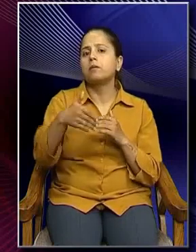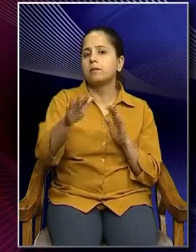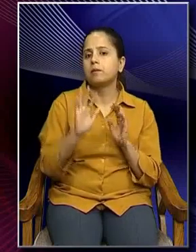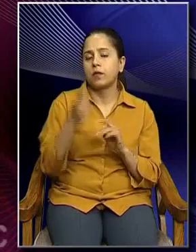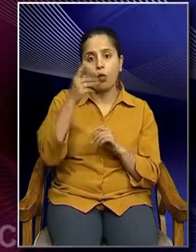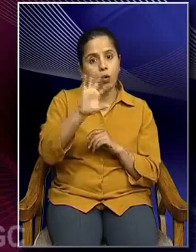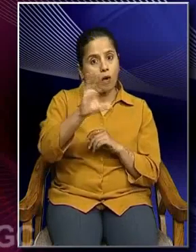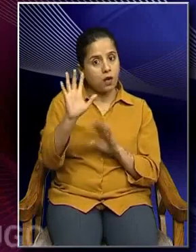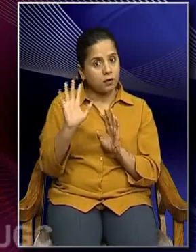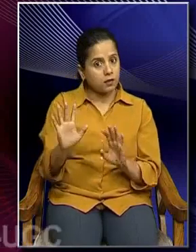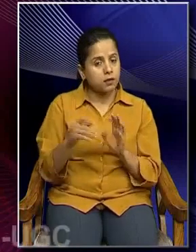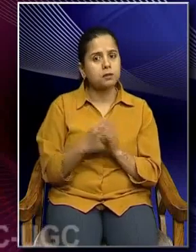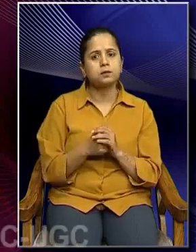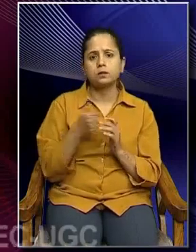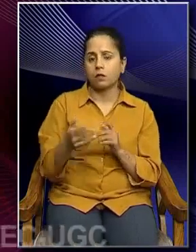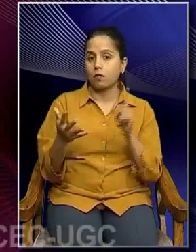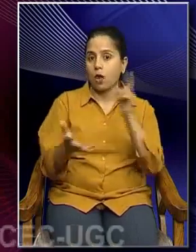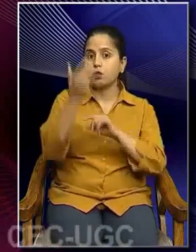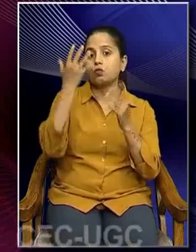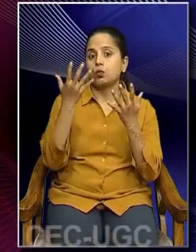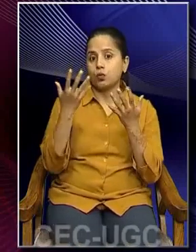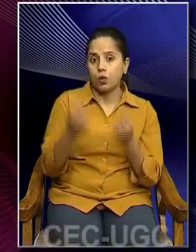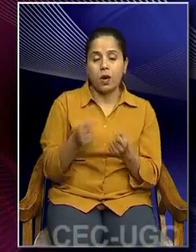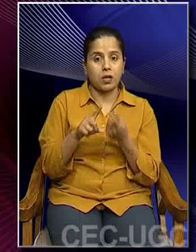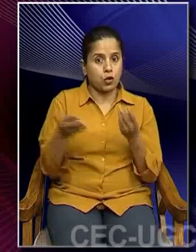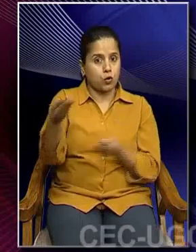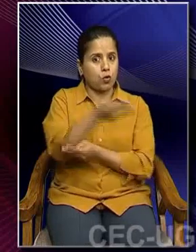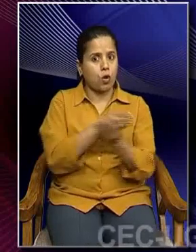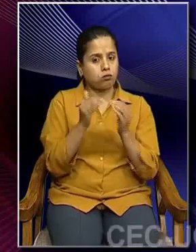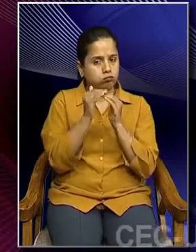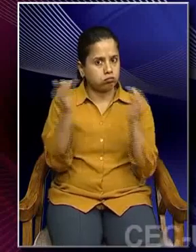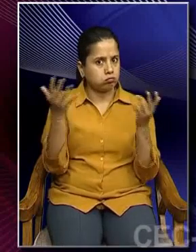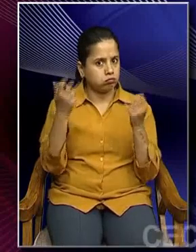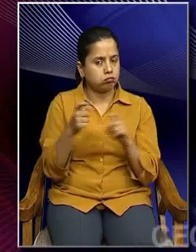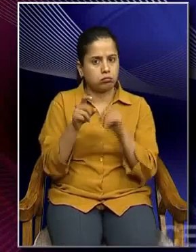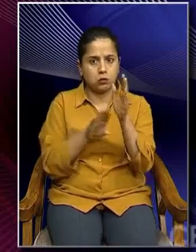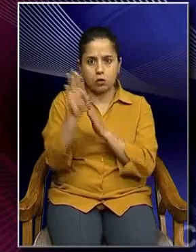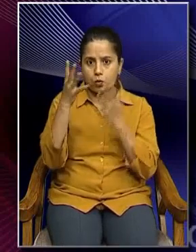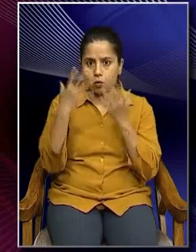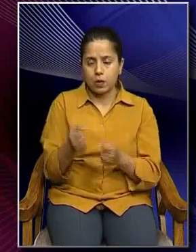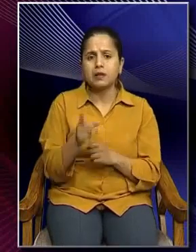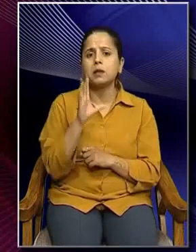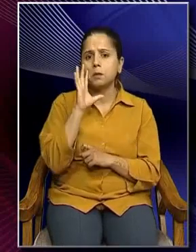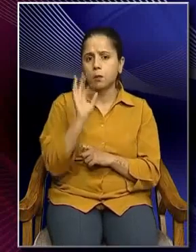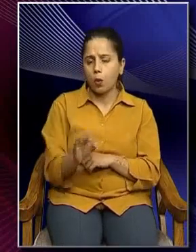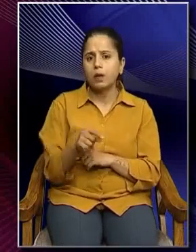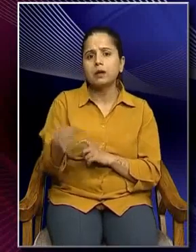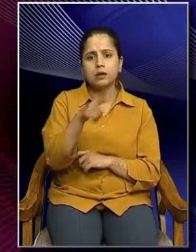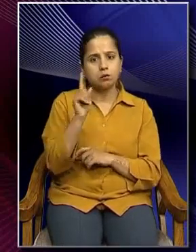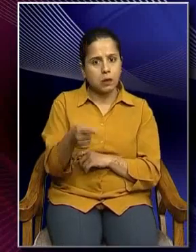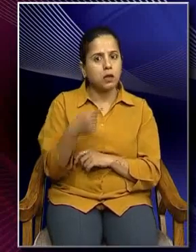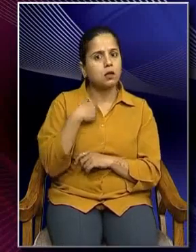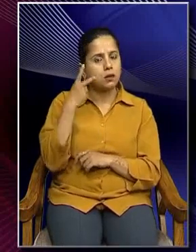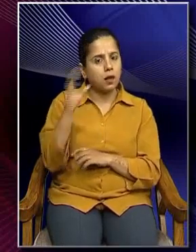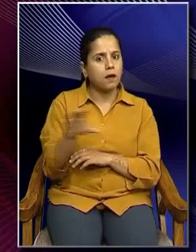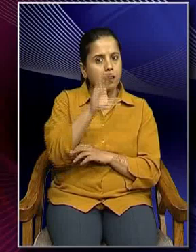the country, in order to achieve the economic prosperity and development, it is vital and critical that we